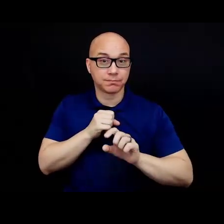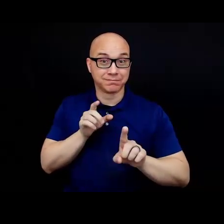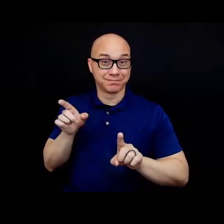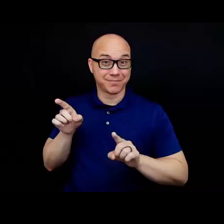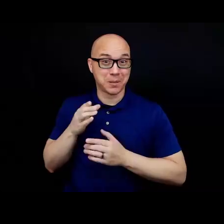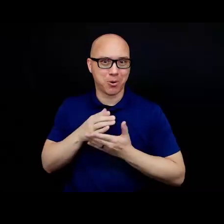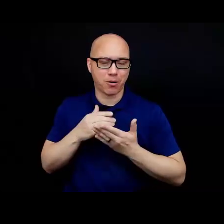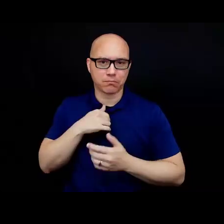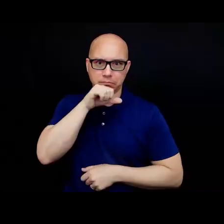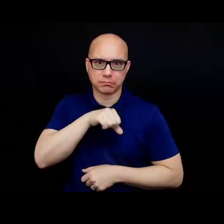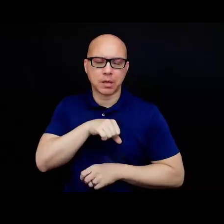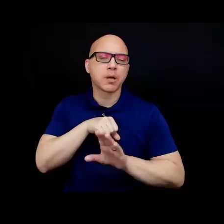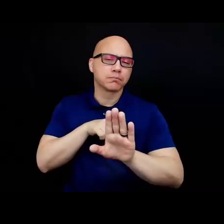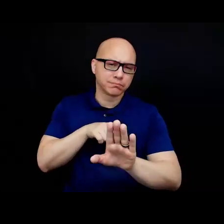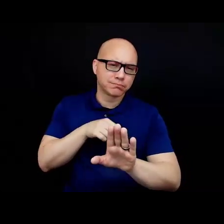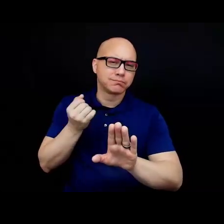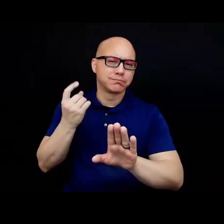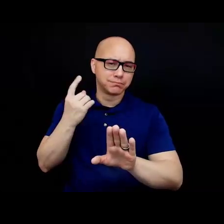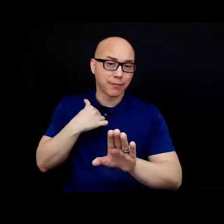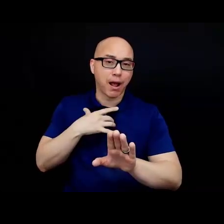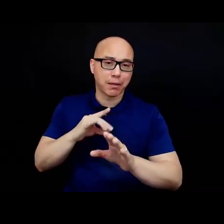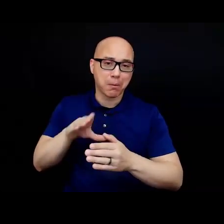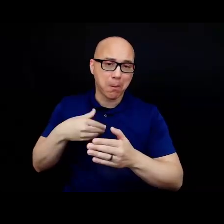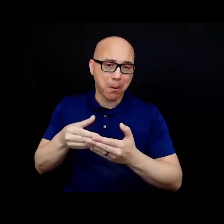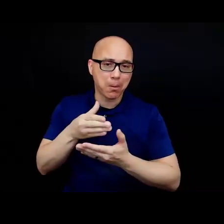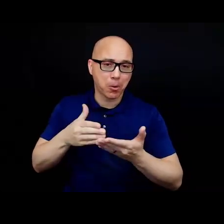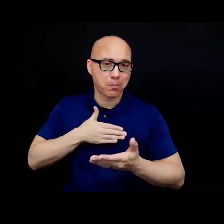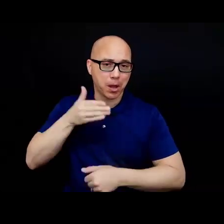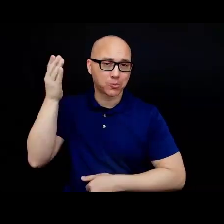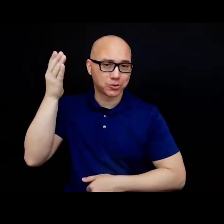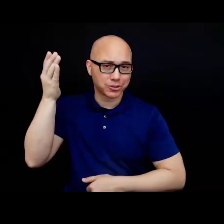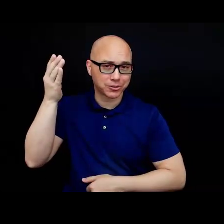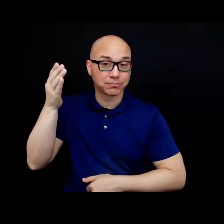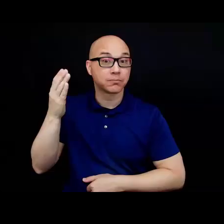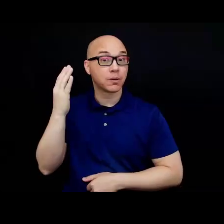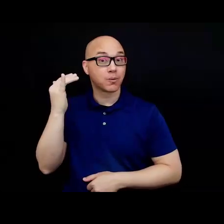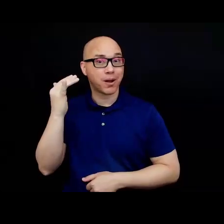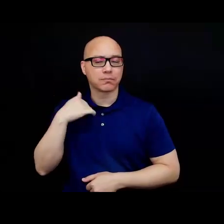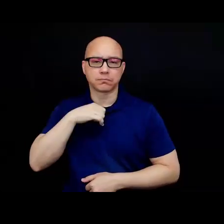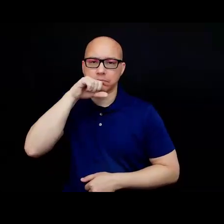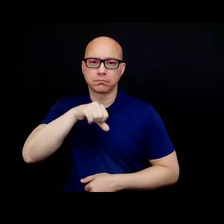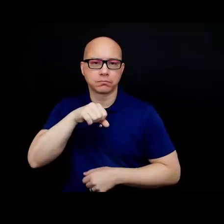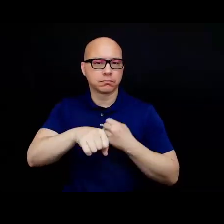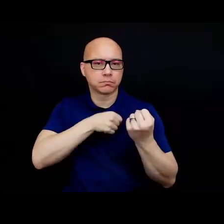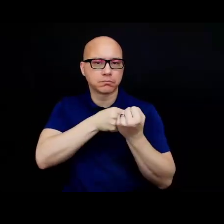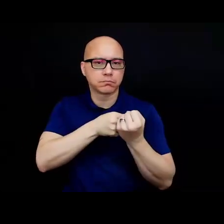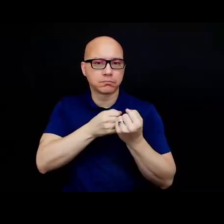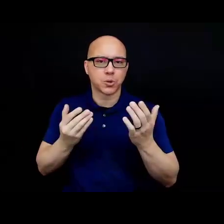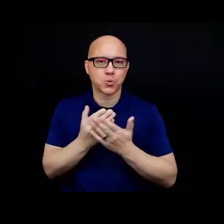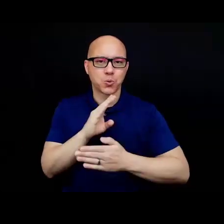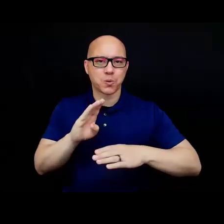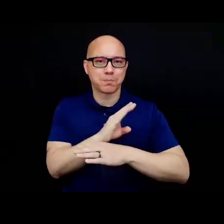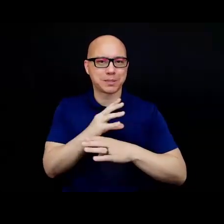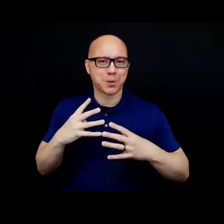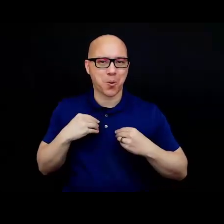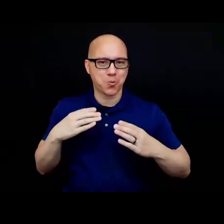know, parts, because again, this is what I do every day, helping business owners get access to capital.